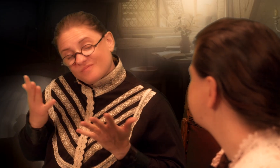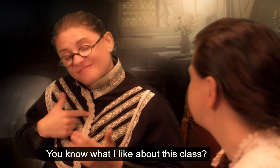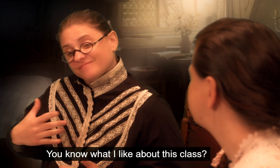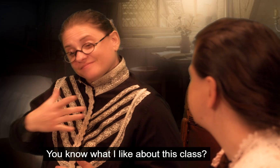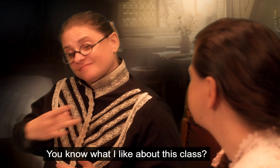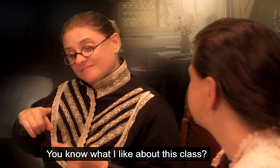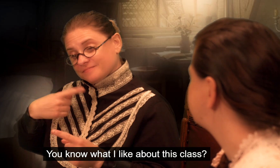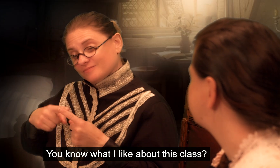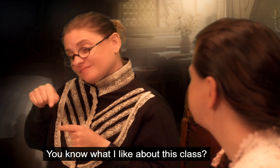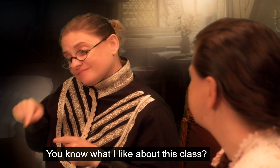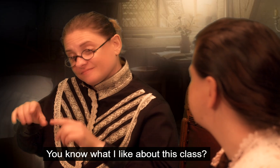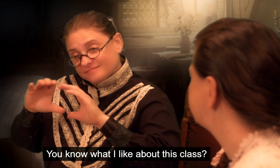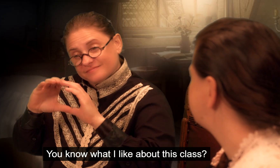You know what I like about this class?